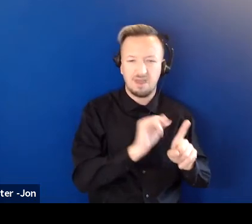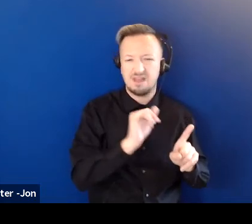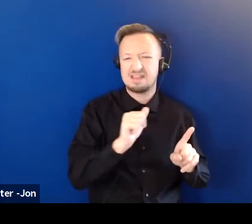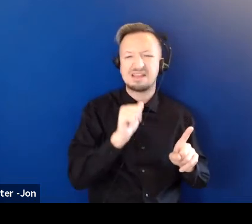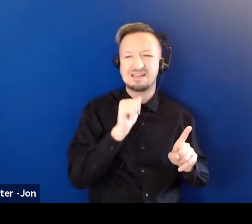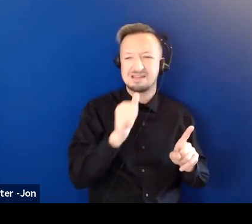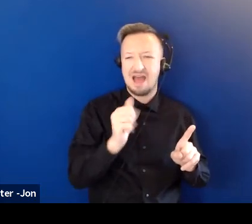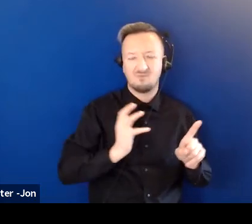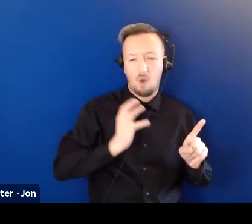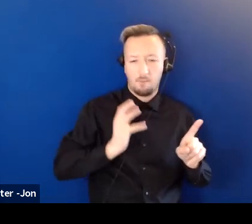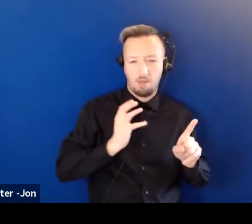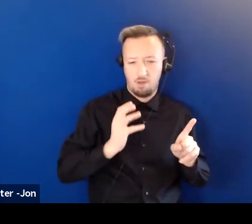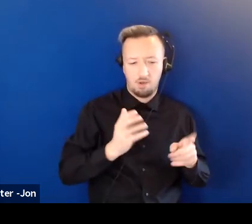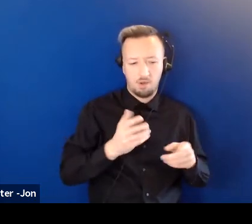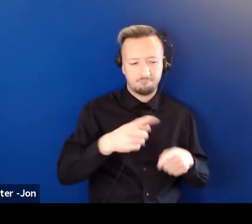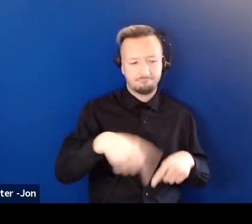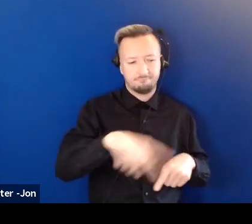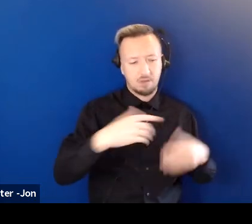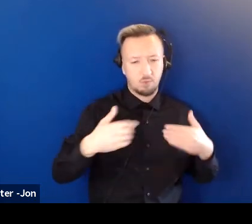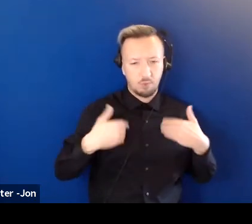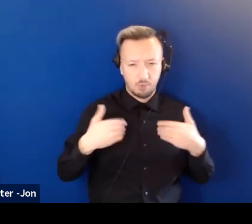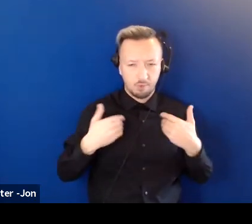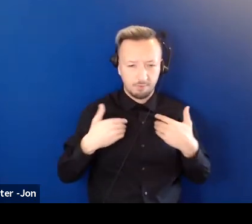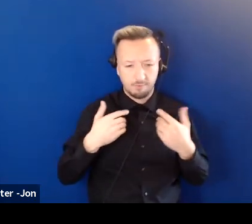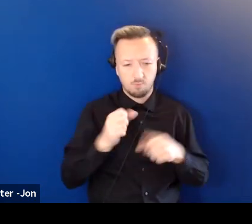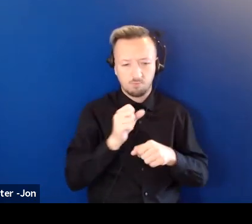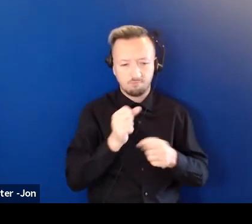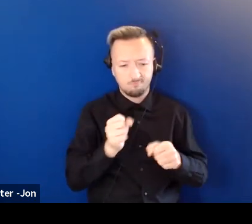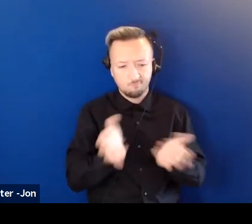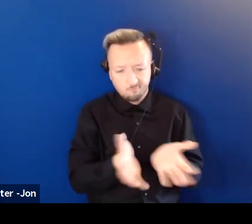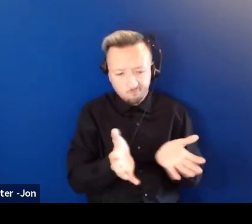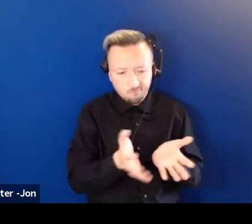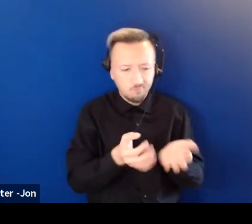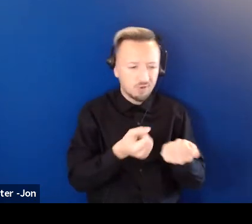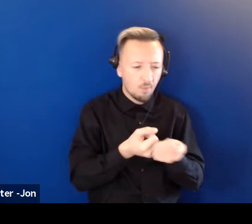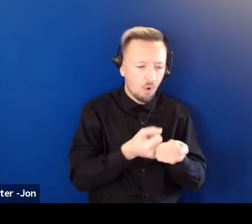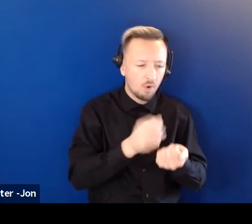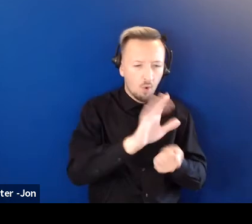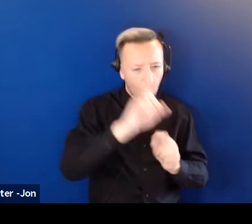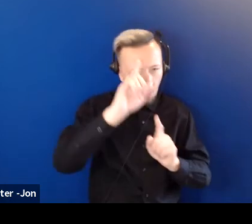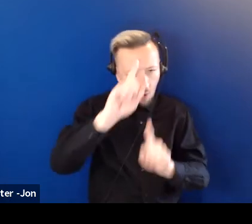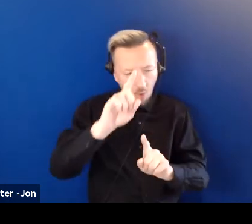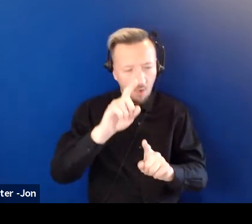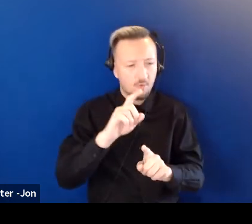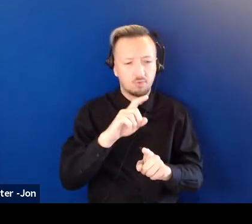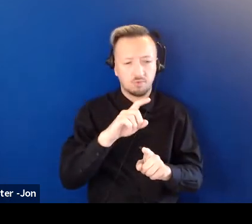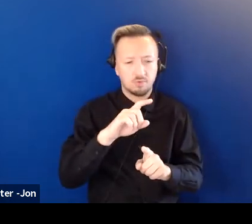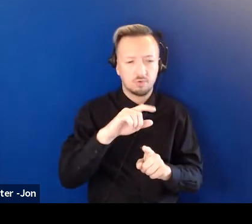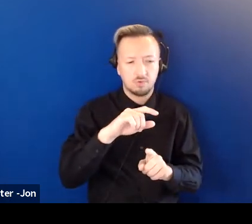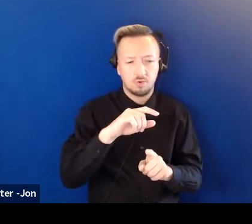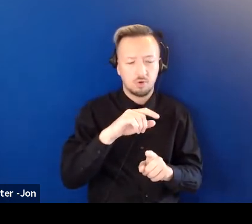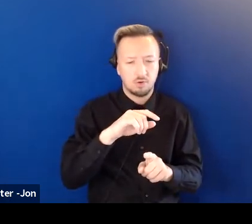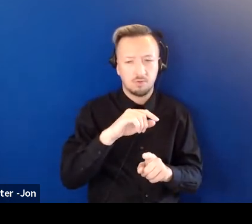support, working with youth on their goals, and it's again self-directed, the goals that the